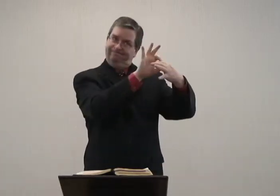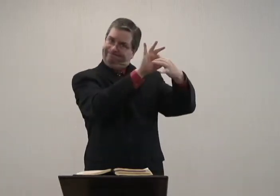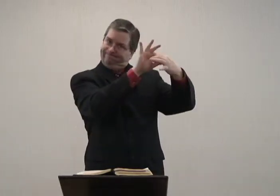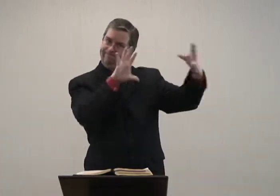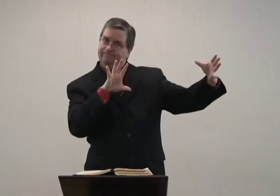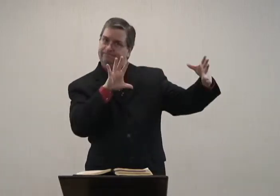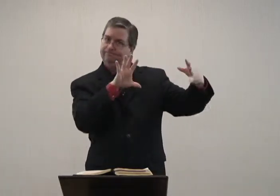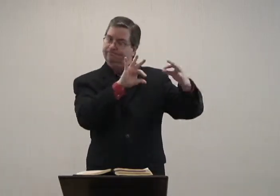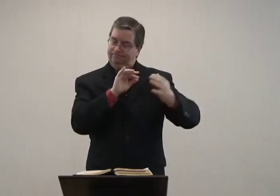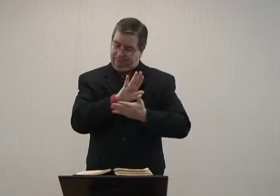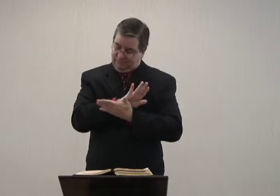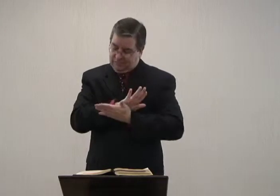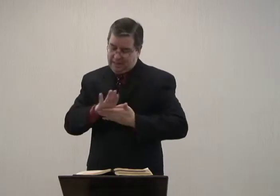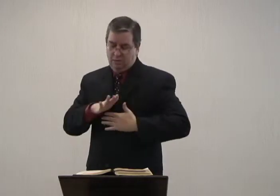If you do wrong, you're...